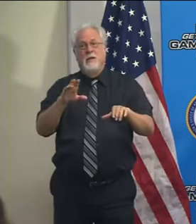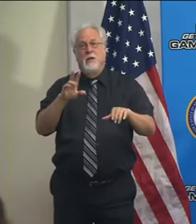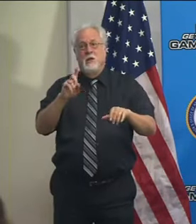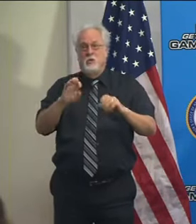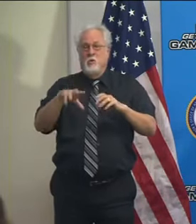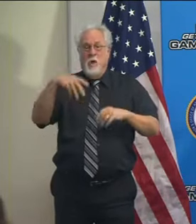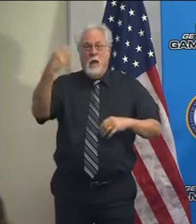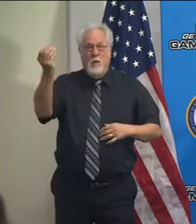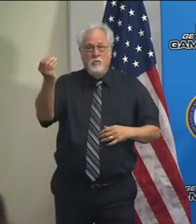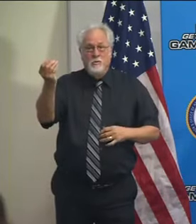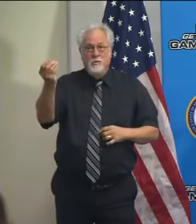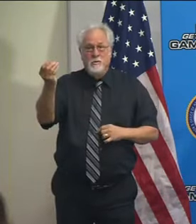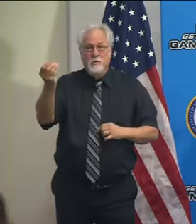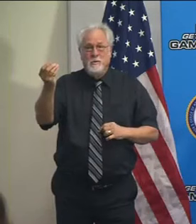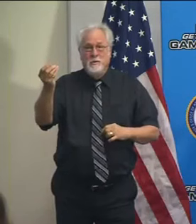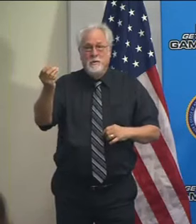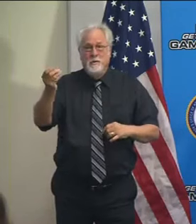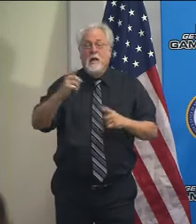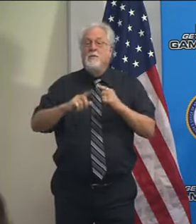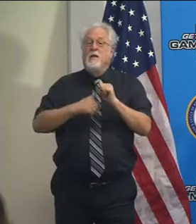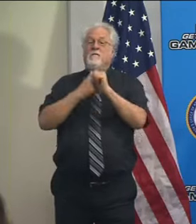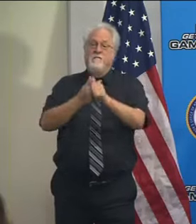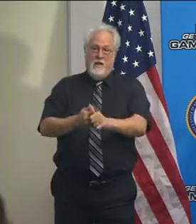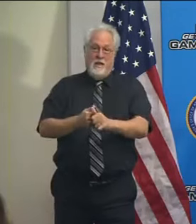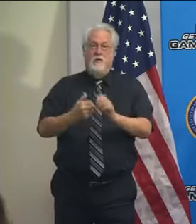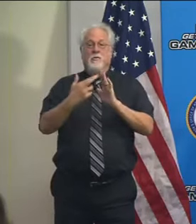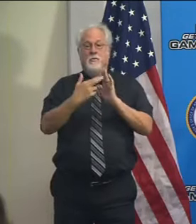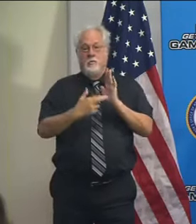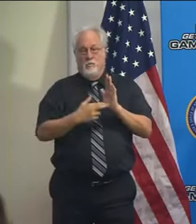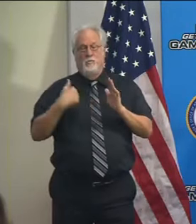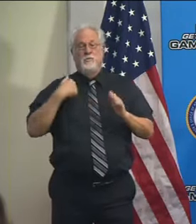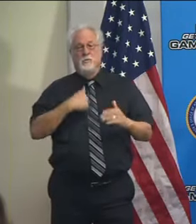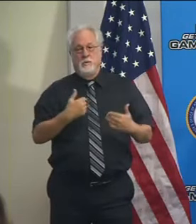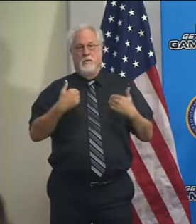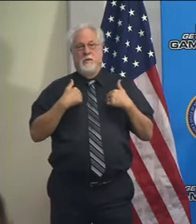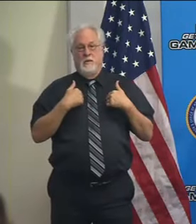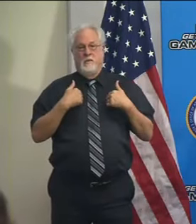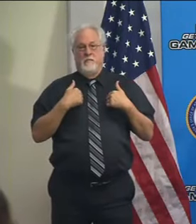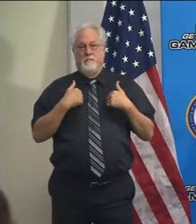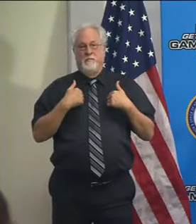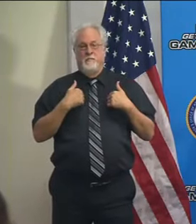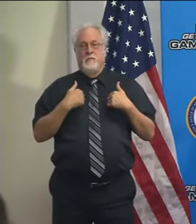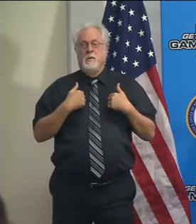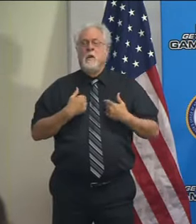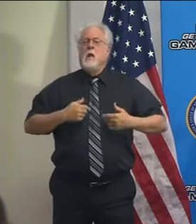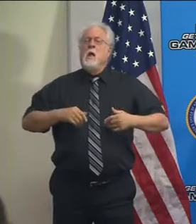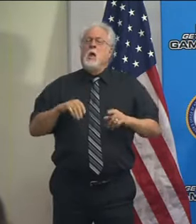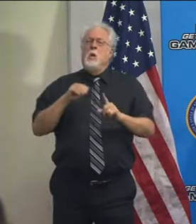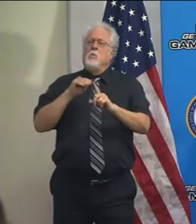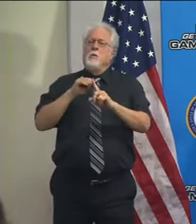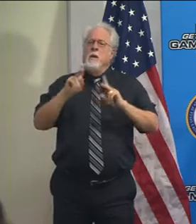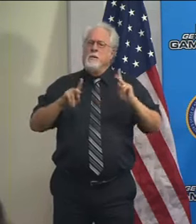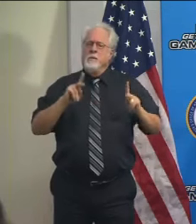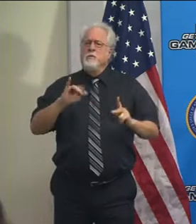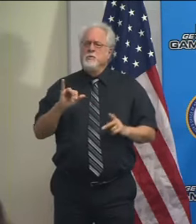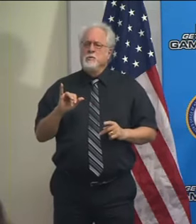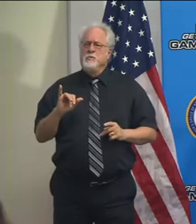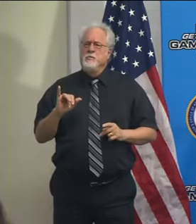out, they follow all the mitigation measures that we have in place. I do want to remind people